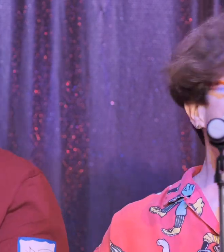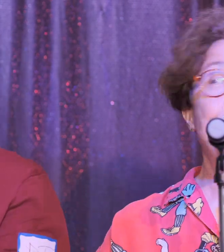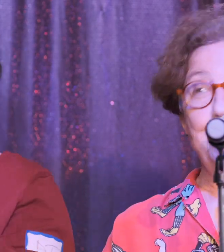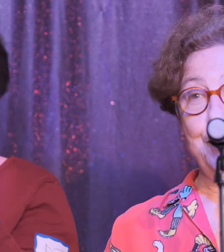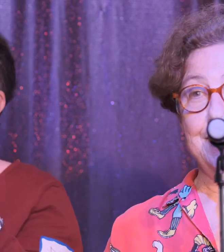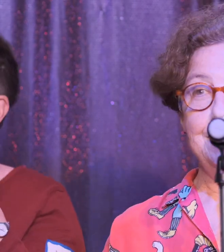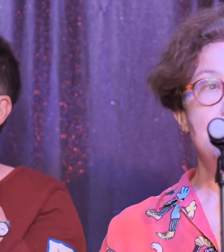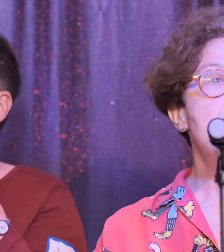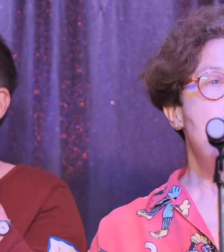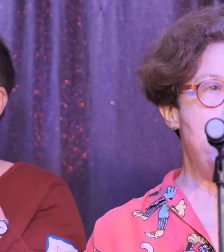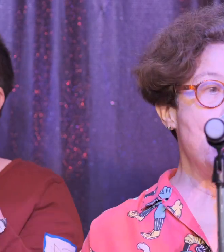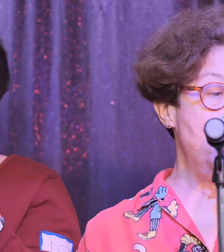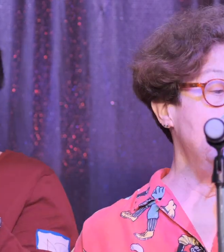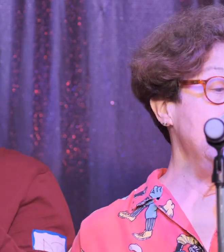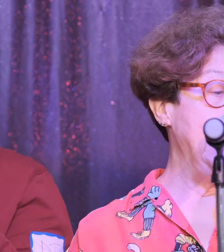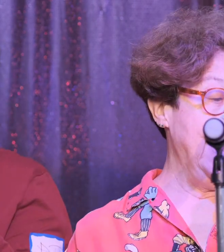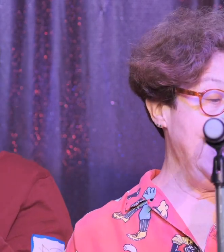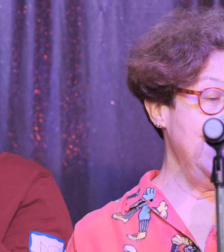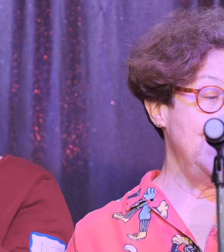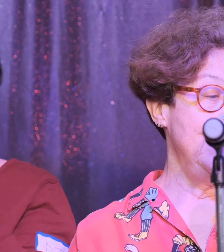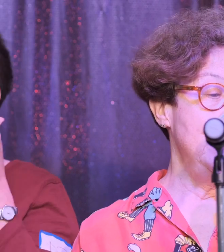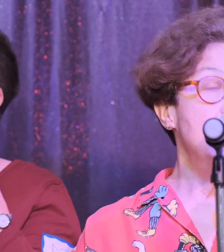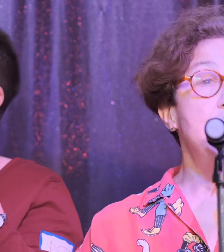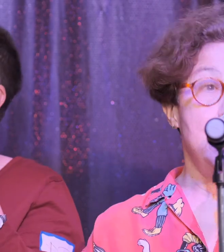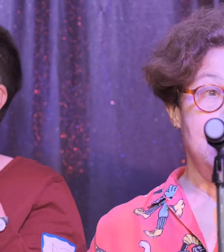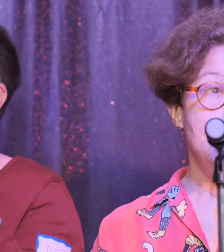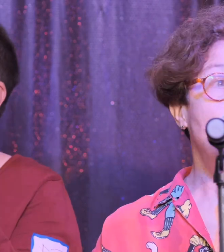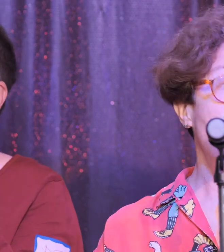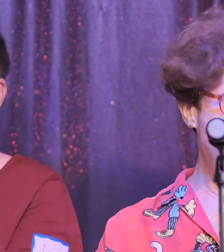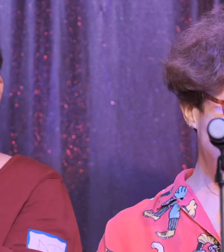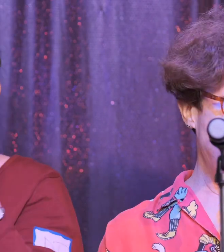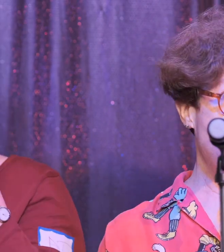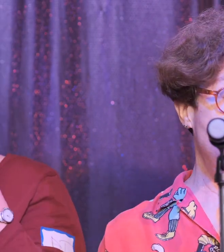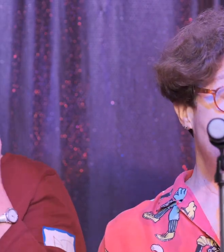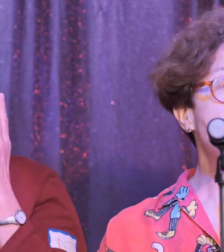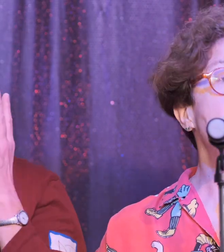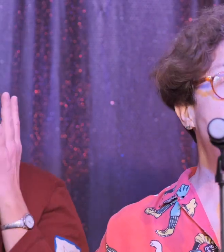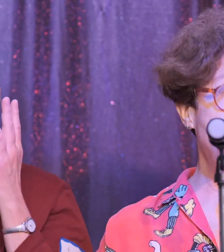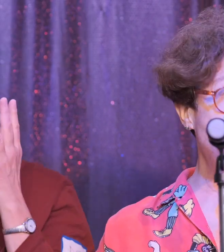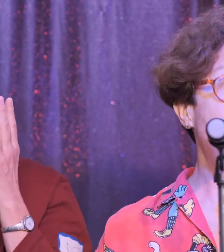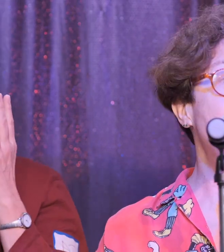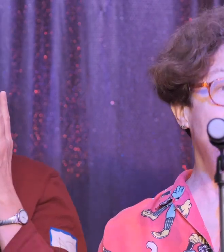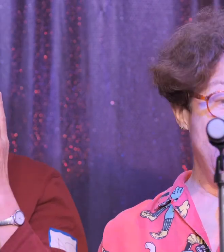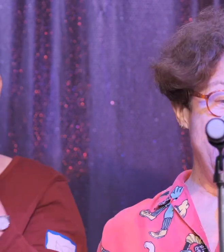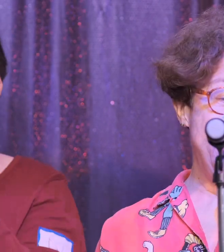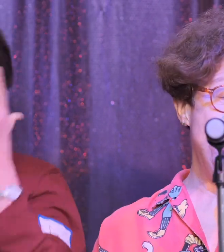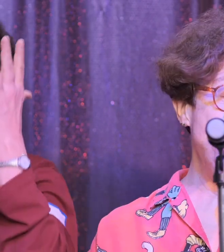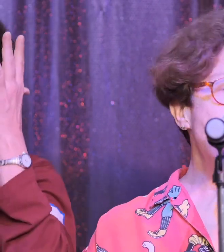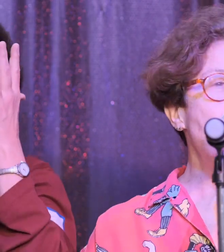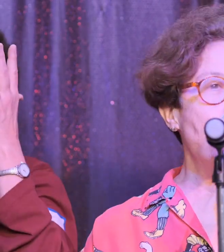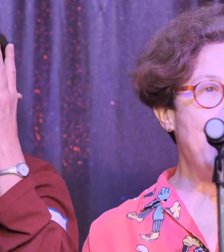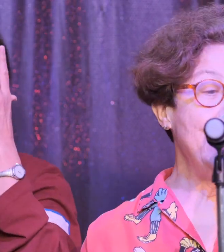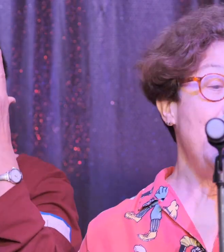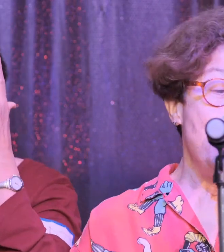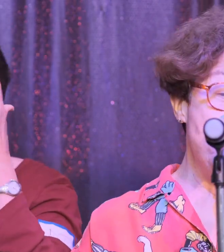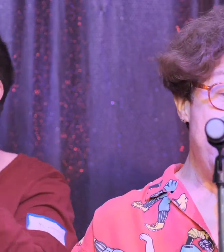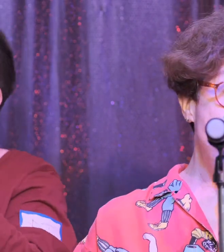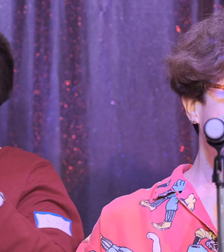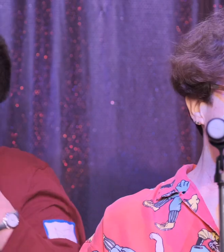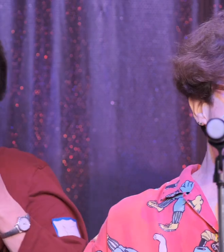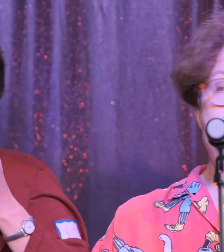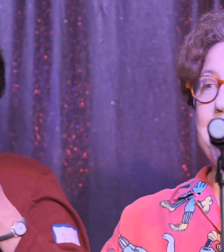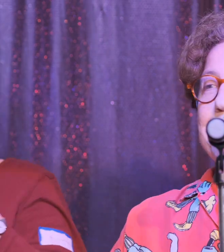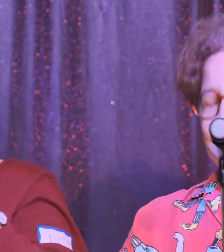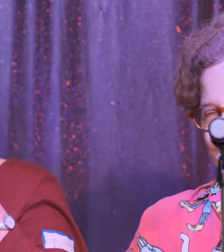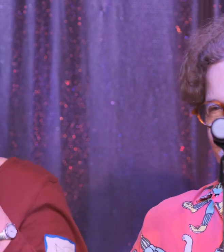Marie Kuda, Barbara Giddings, Chuck Renslow, Jim Flint, Barack